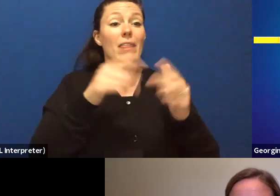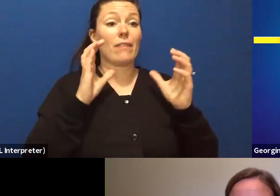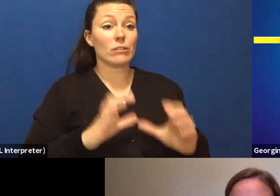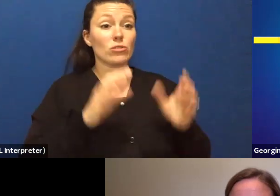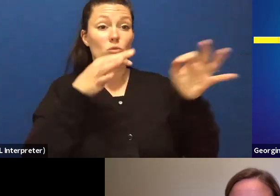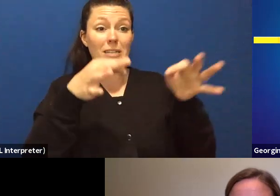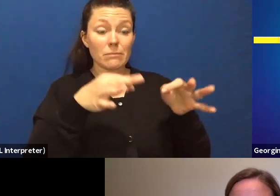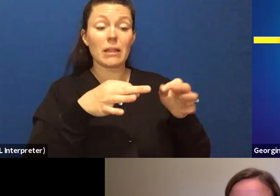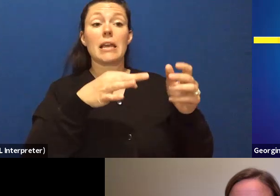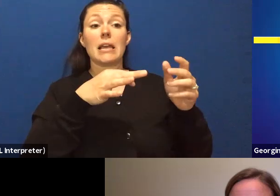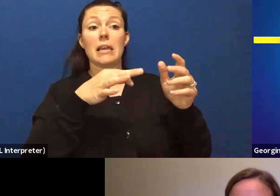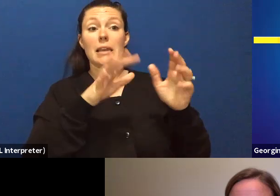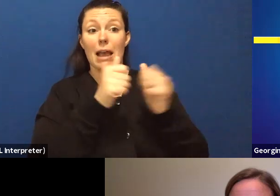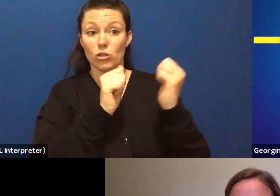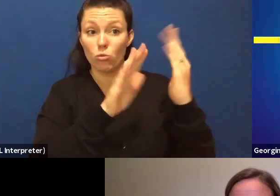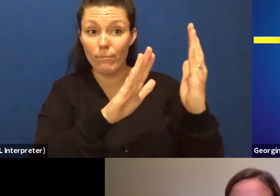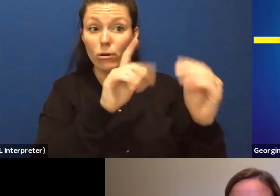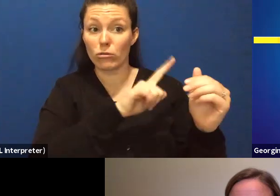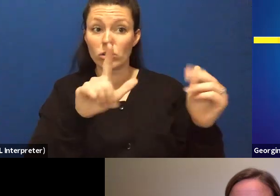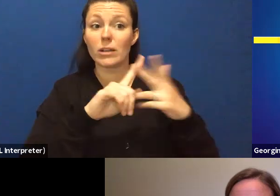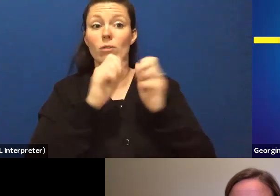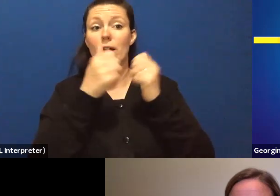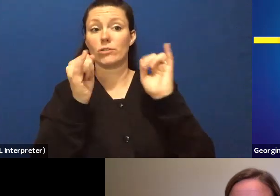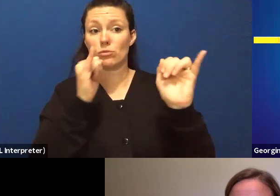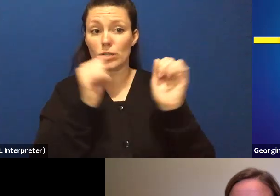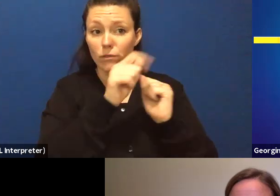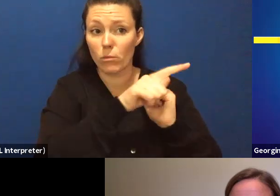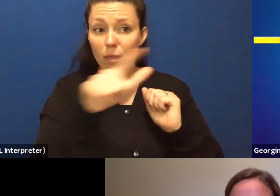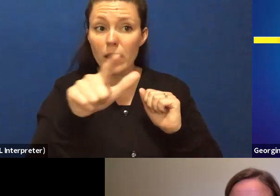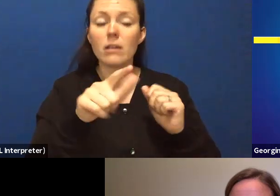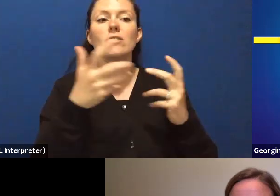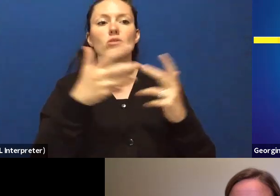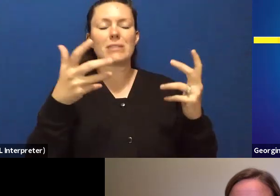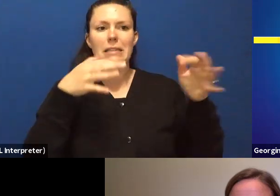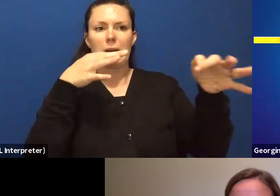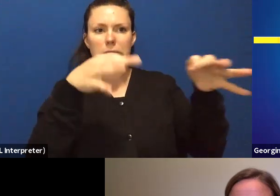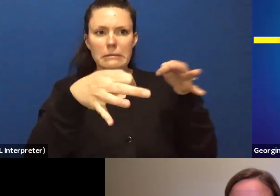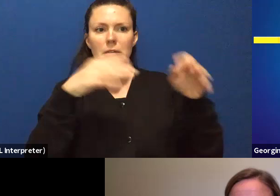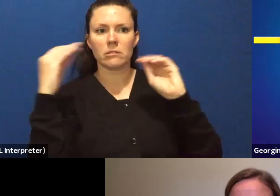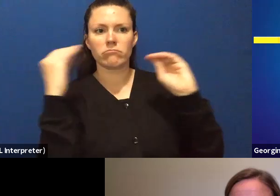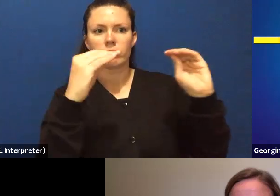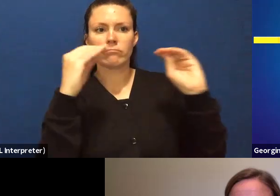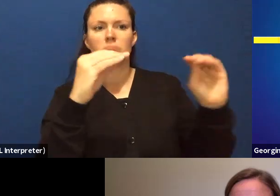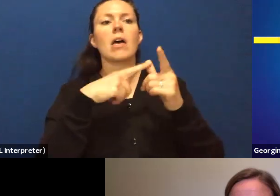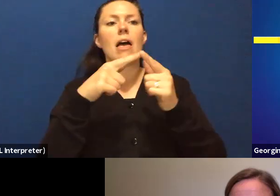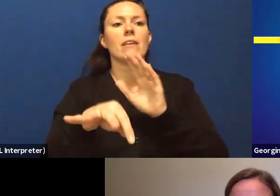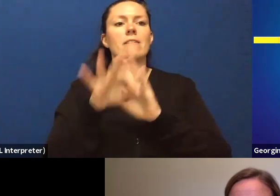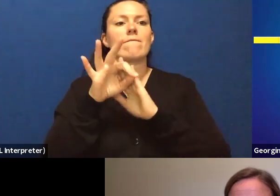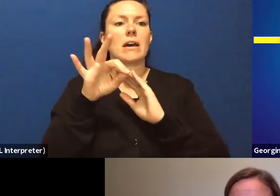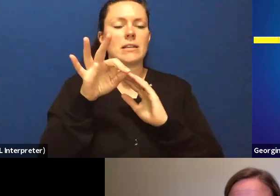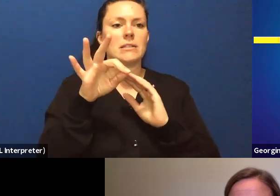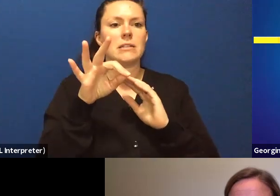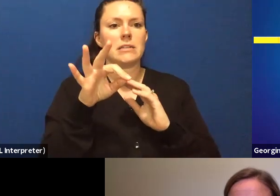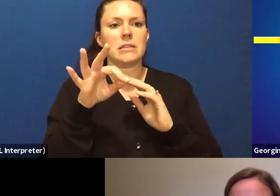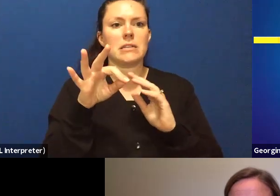viewing. It's a lot of independent living skills, a lot of collaboration, and finding a way, you